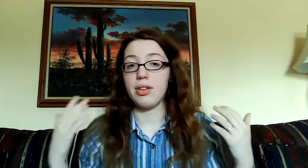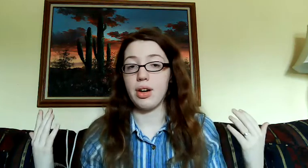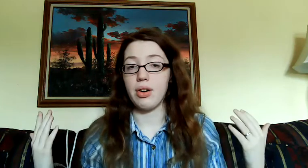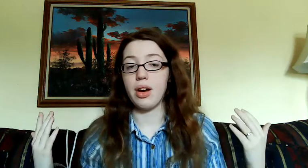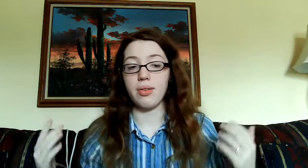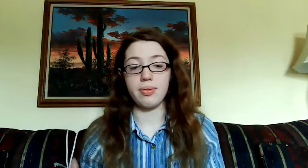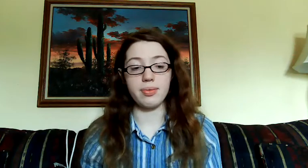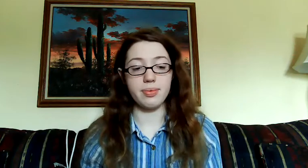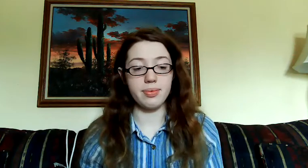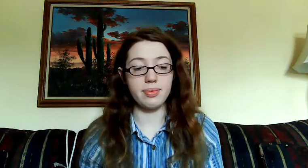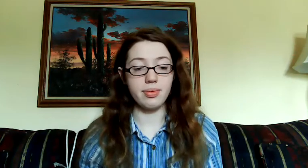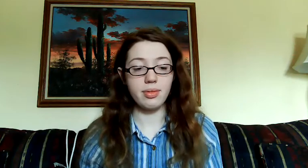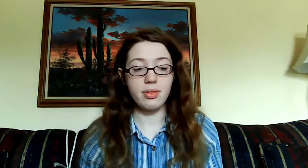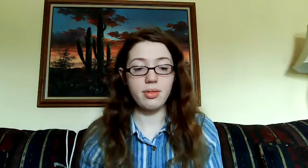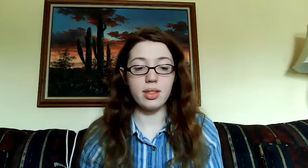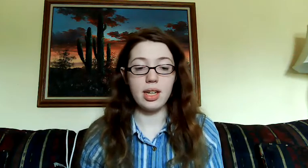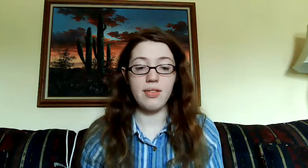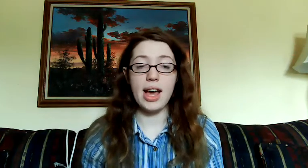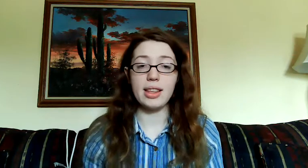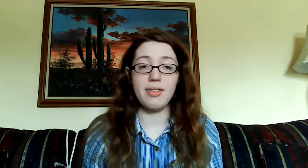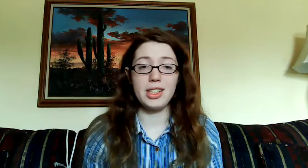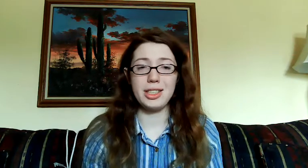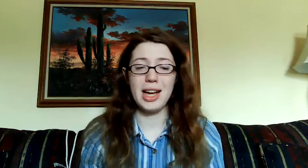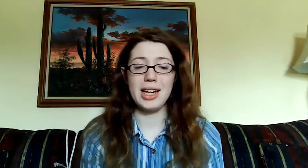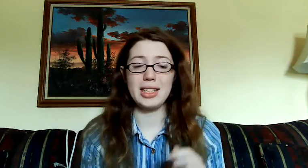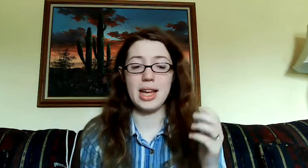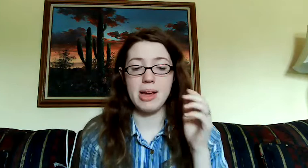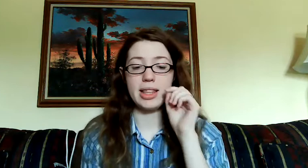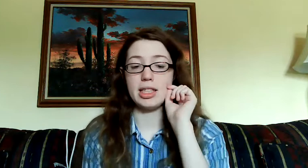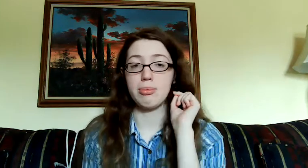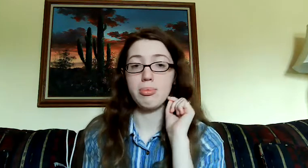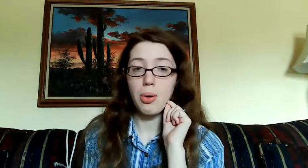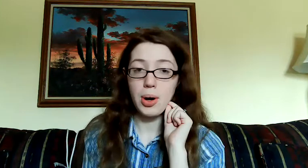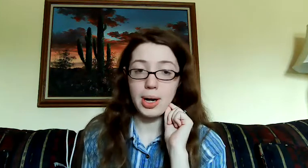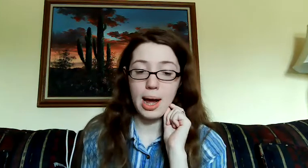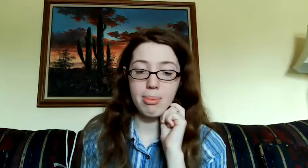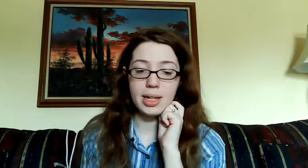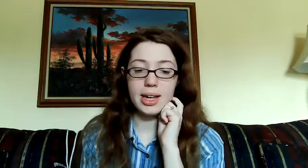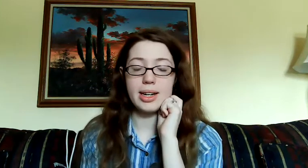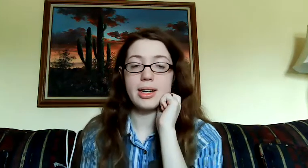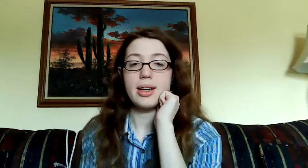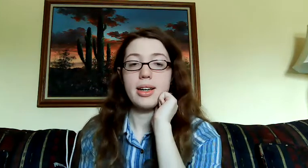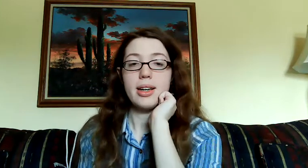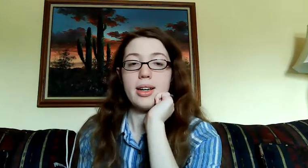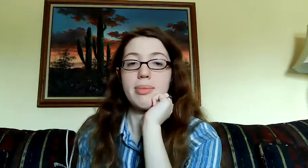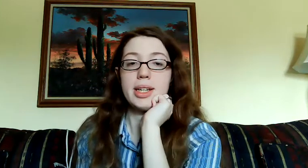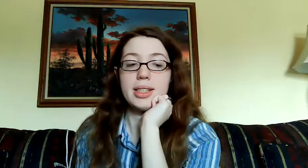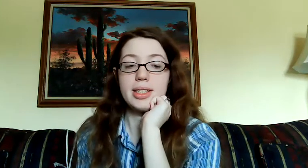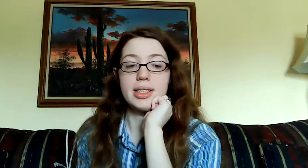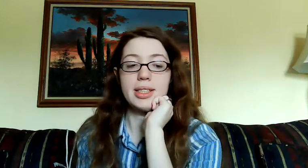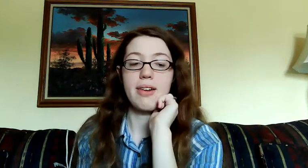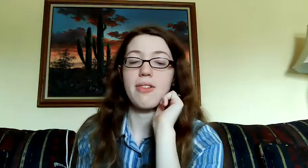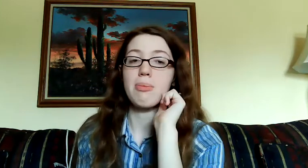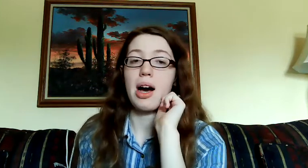know. In fact, the official signs can make things more complicated because the sign for box